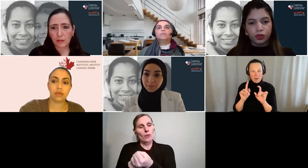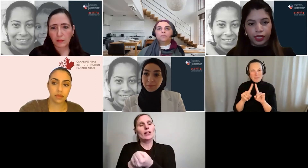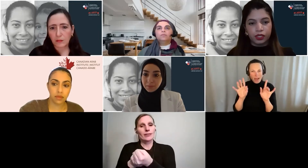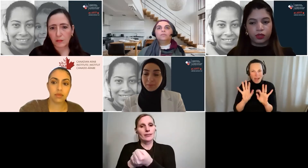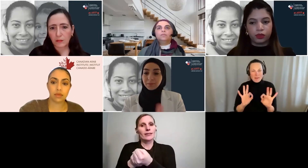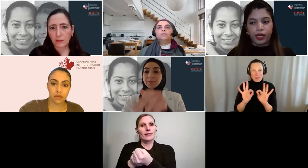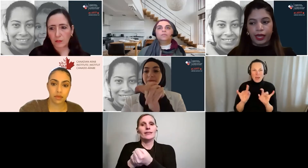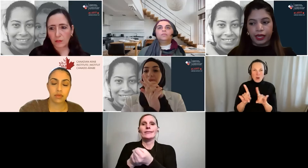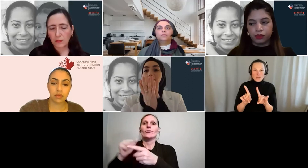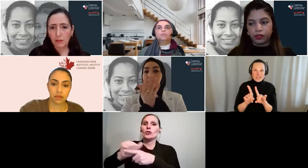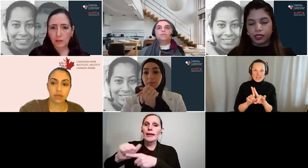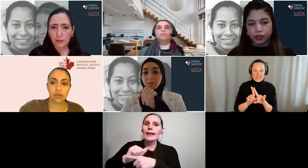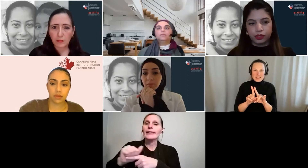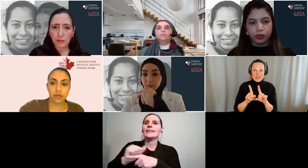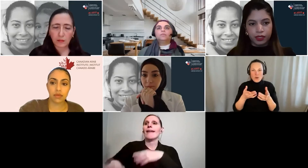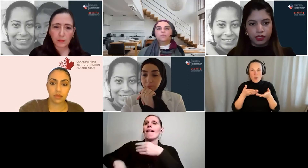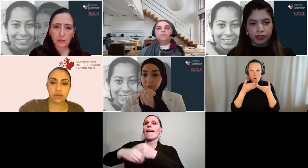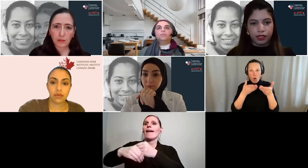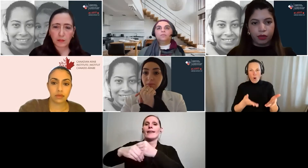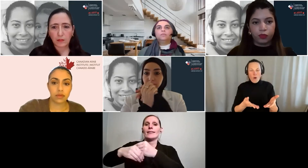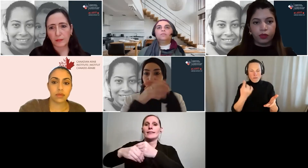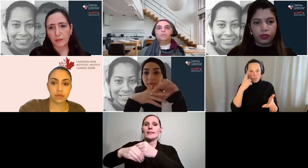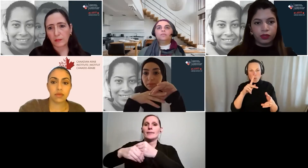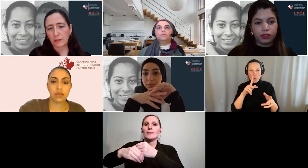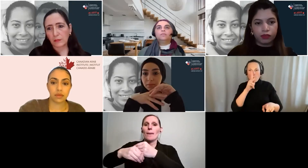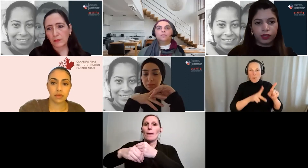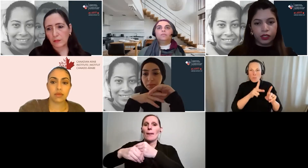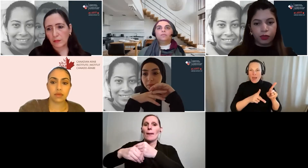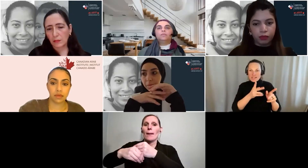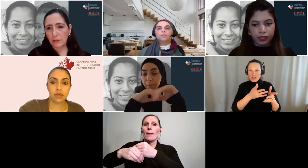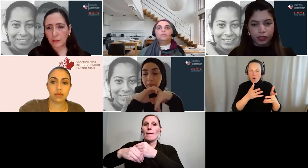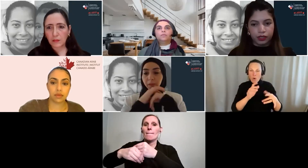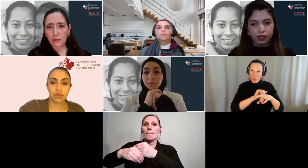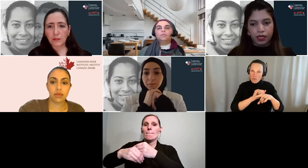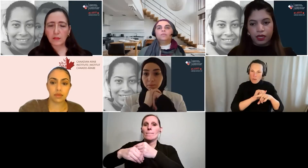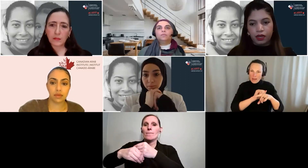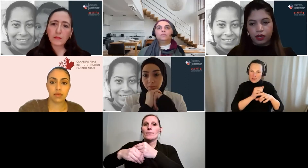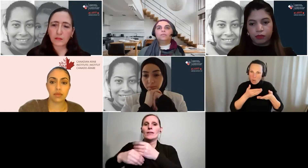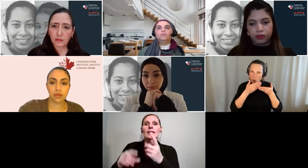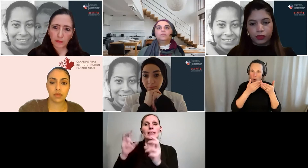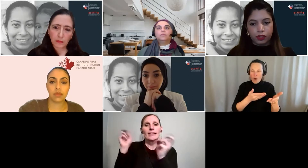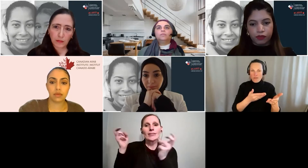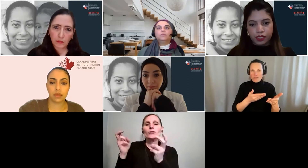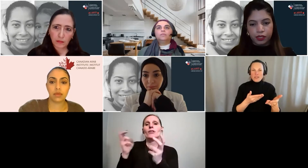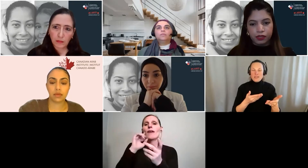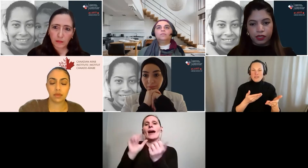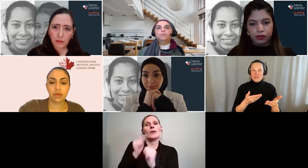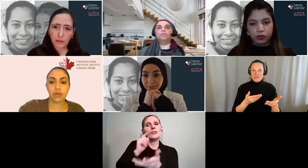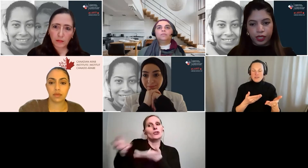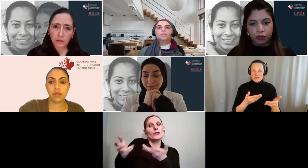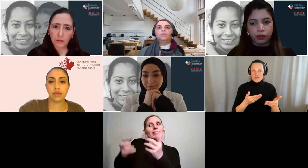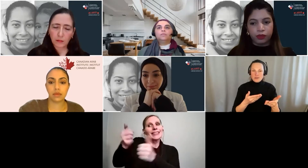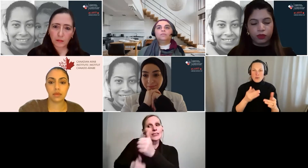those trainings to add, the cultural nuances that come with serving each population. So investment